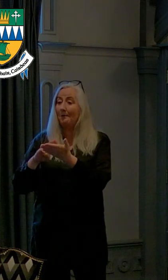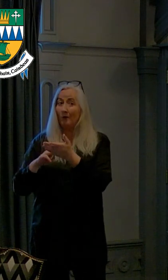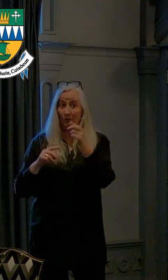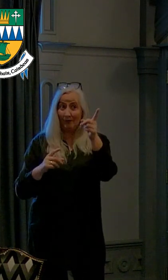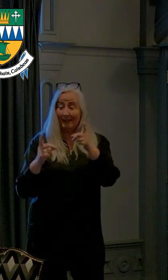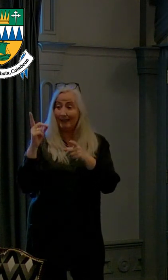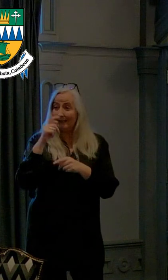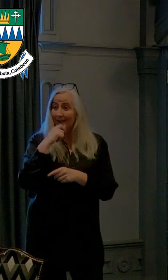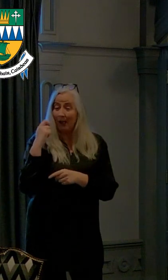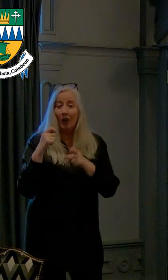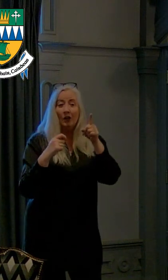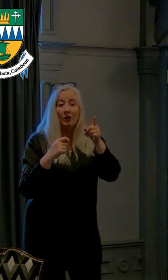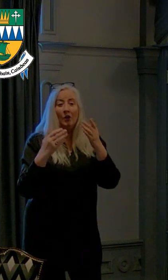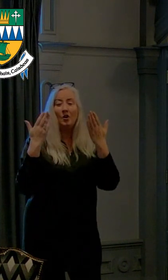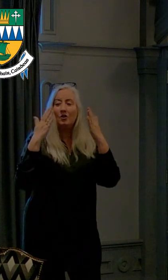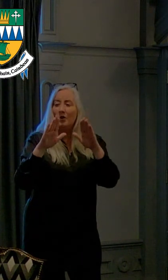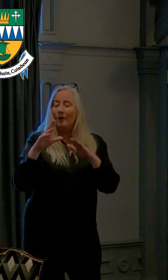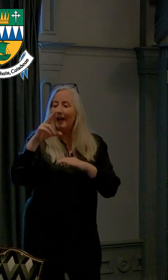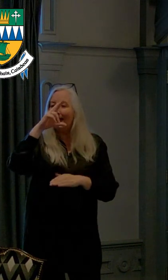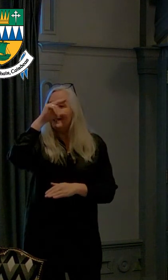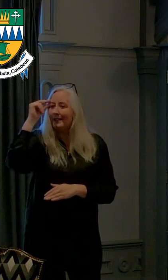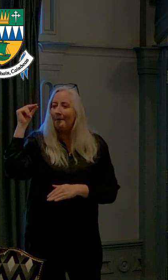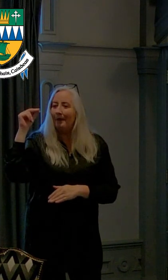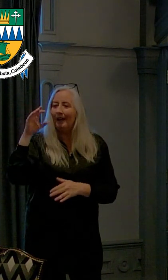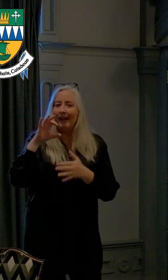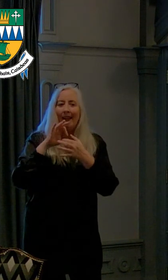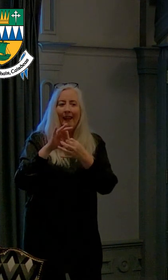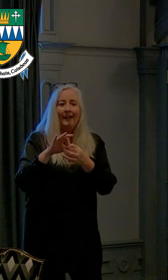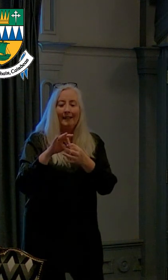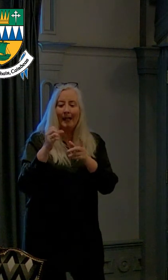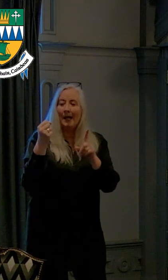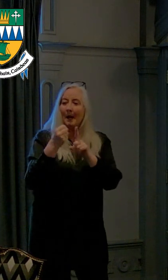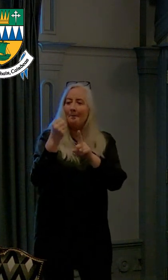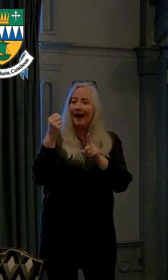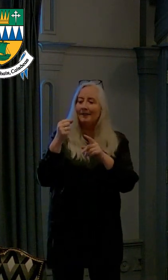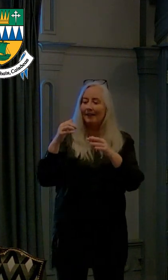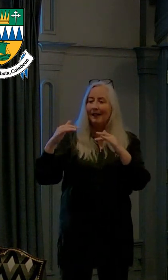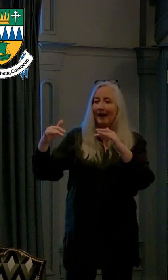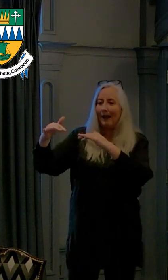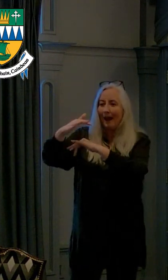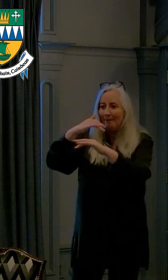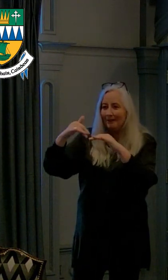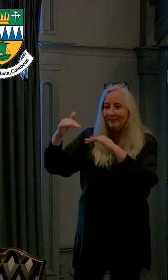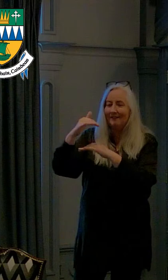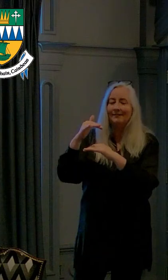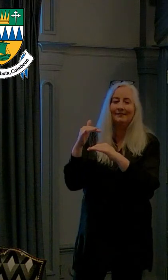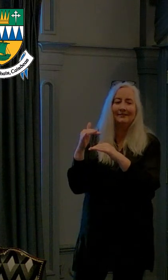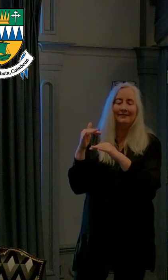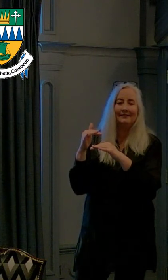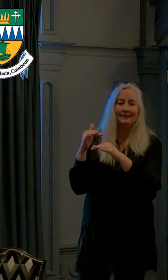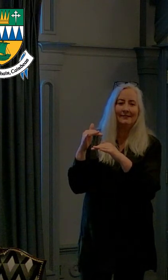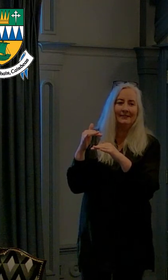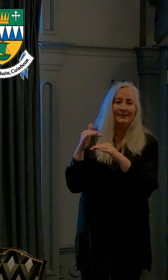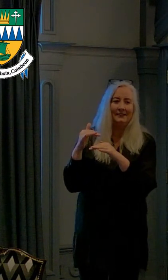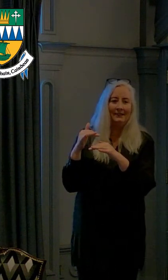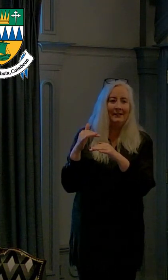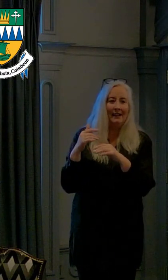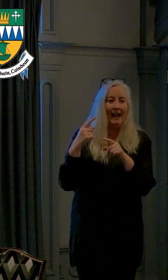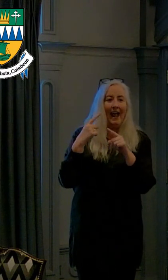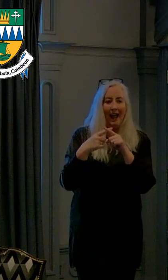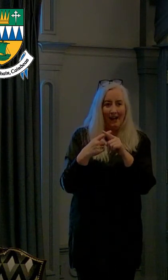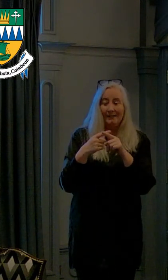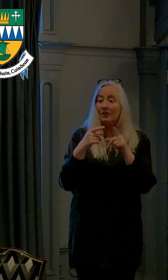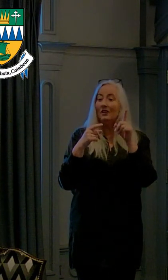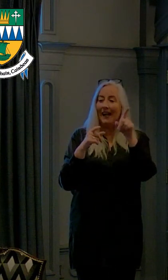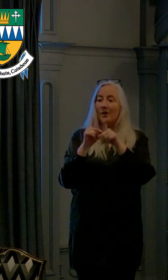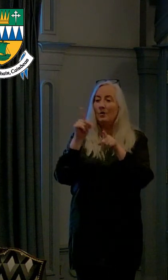you demonstrated there a number of examples in relation to kind of impact you had in plans and roles, and, you know, kind of even increasing a role from a half-time